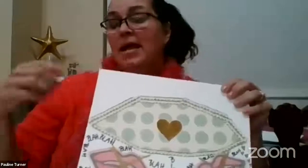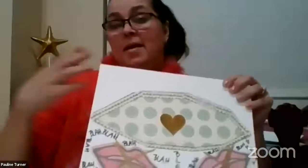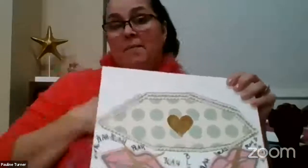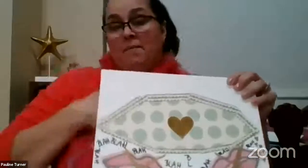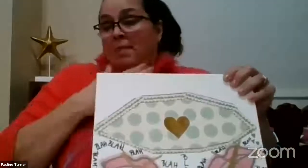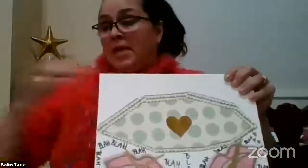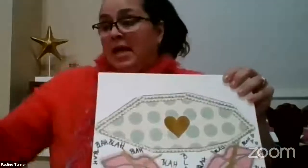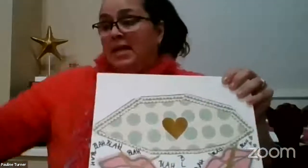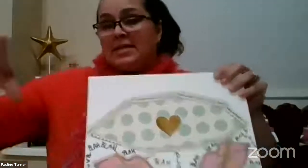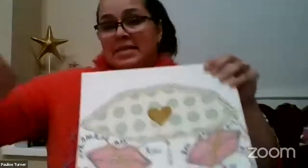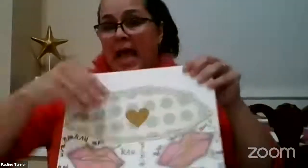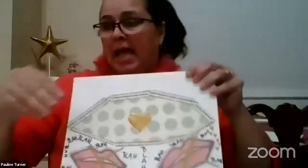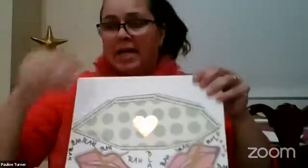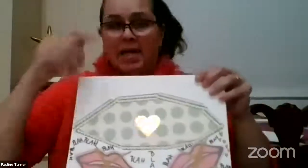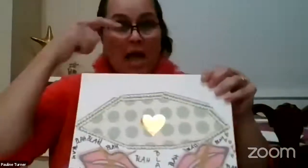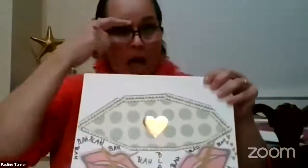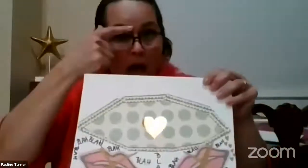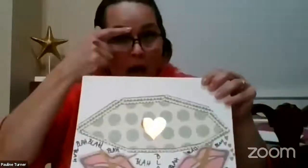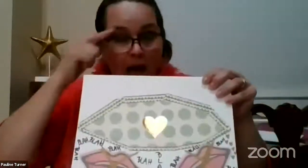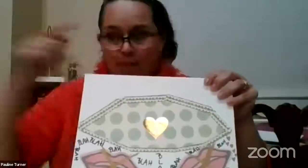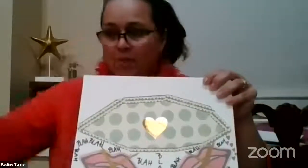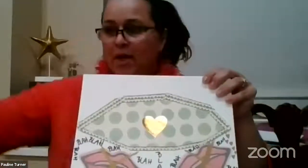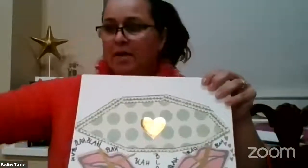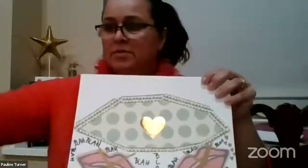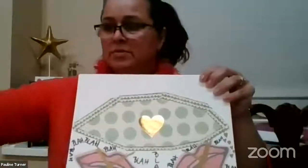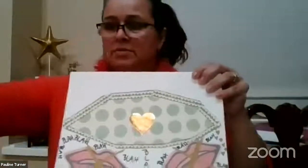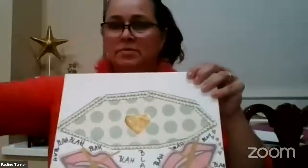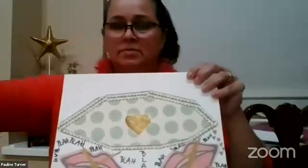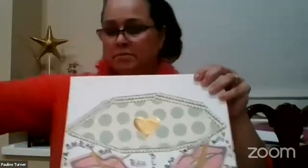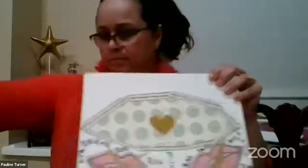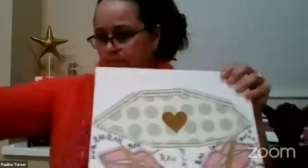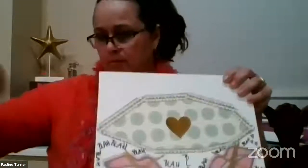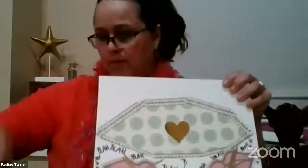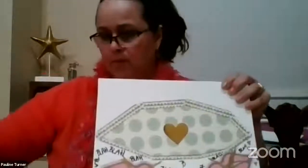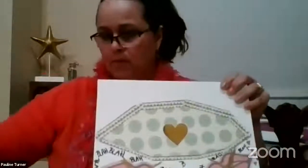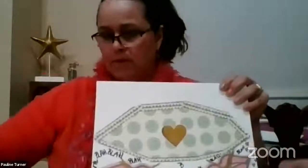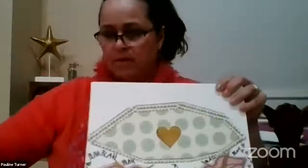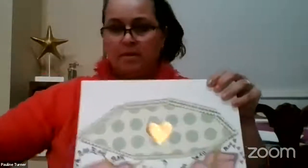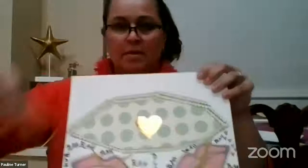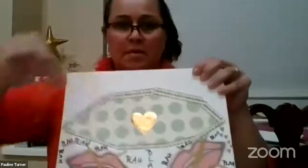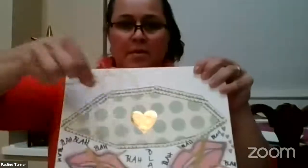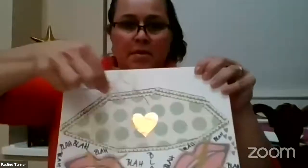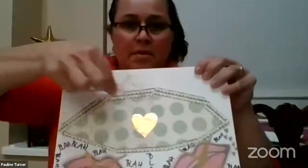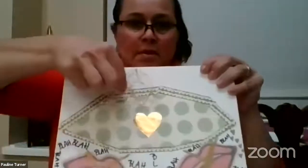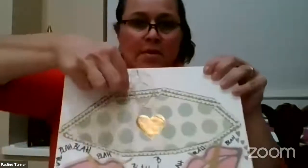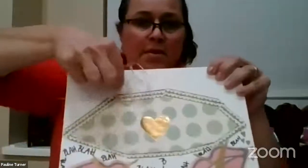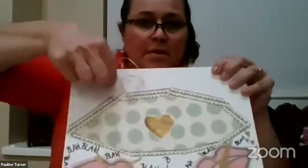of which, we got a meeting with him at 5, so this Christmas is gonna have to wait. I guess so.